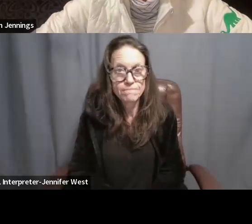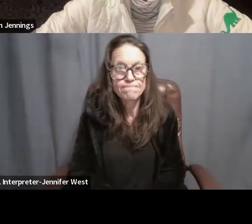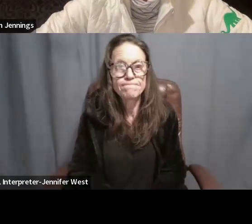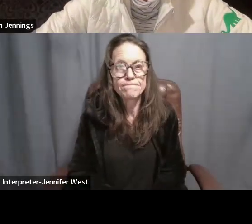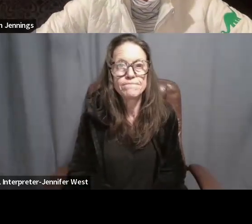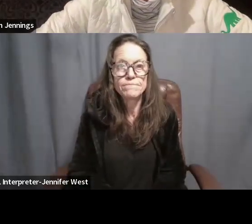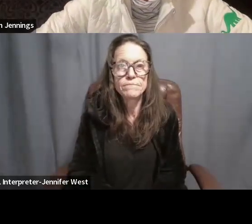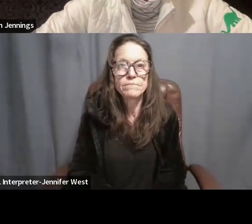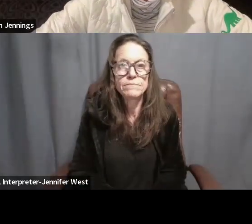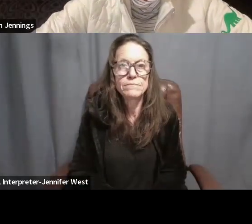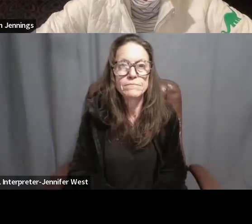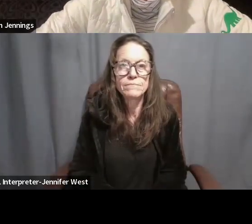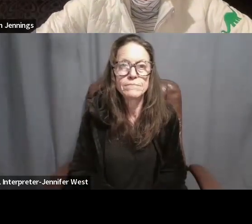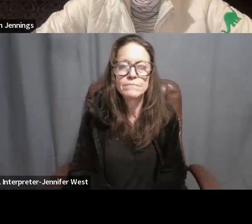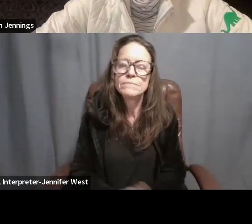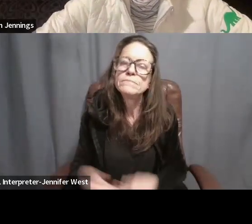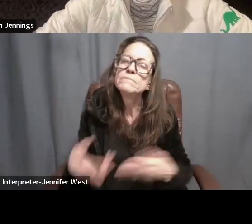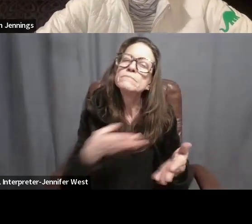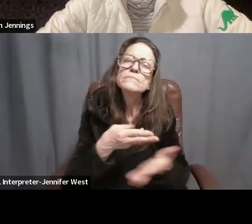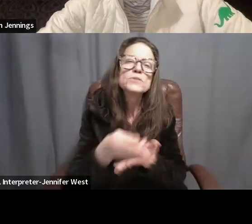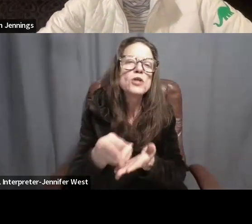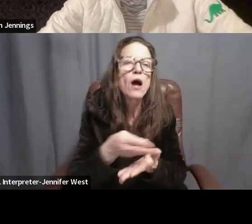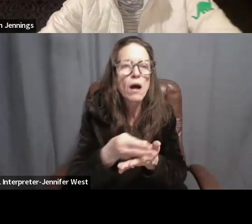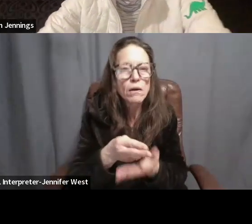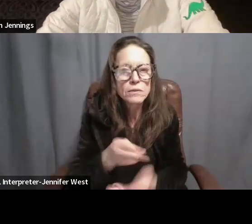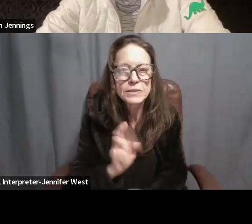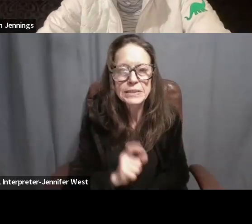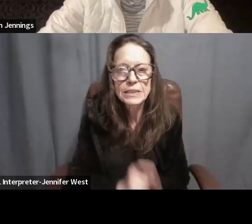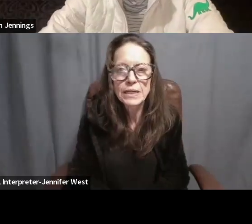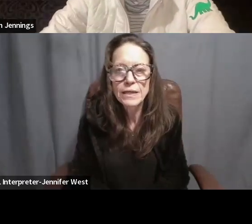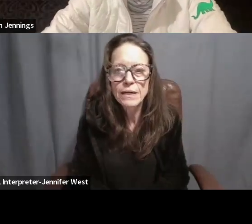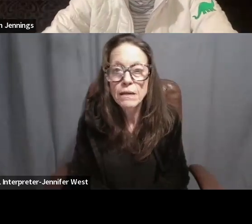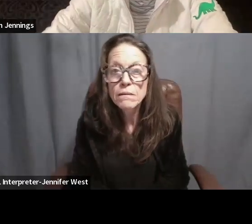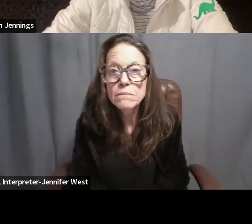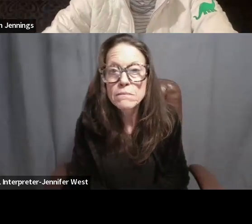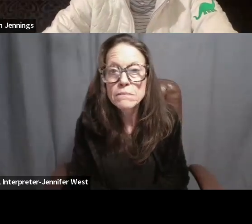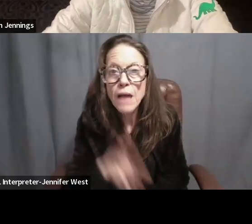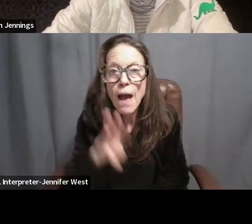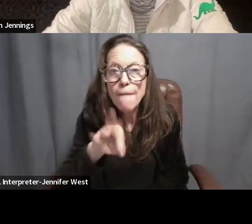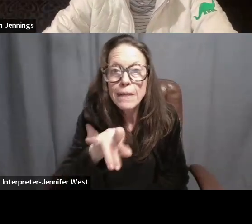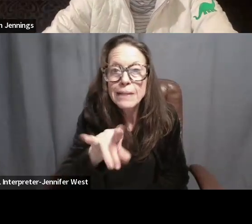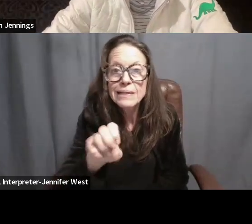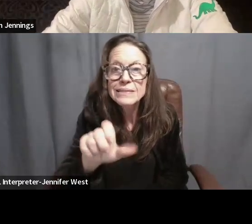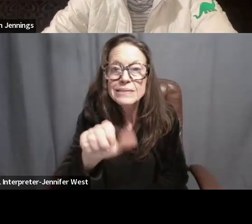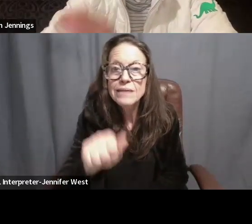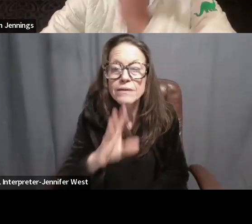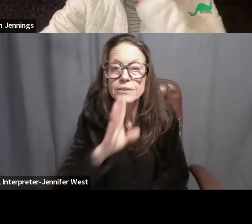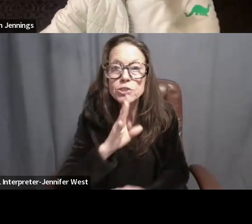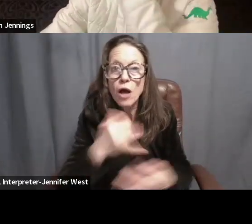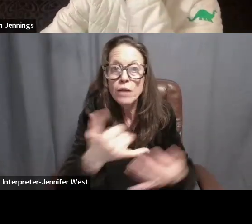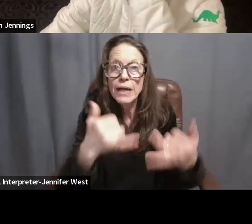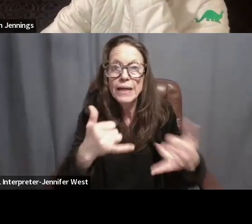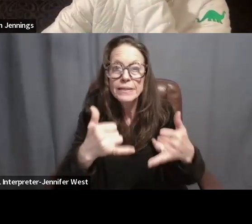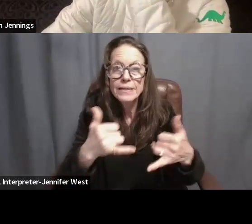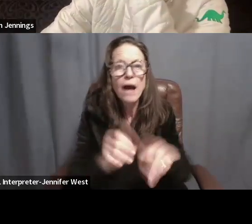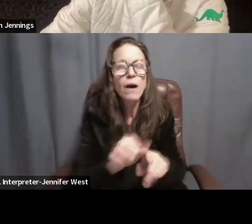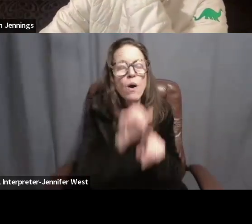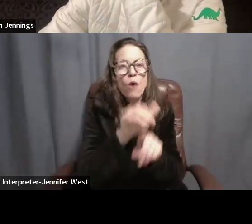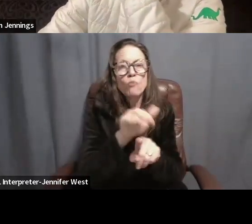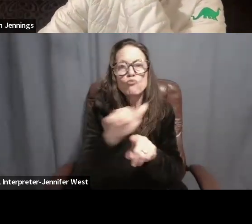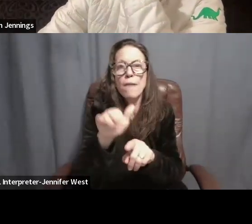Has been honestly so helpful. Just a reminder, we will be